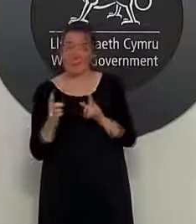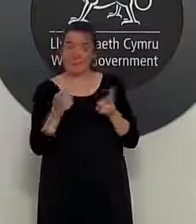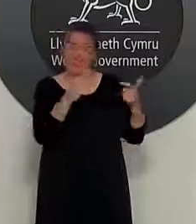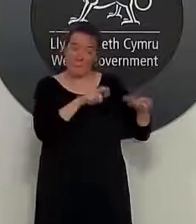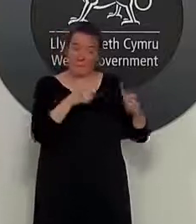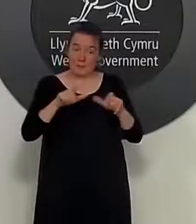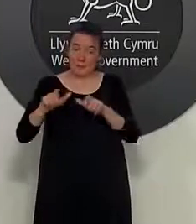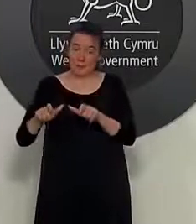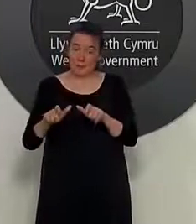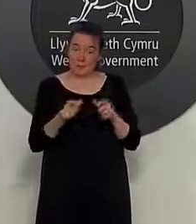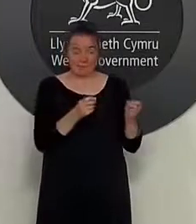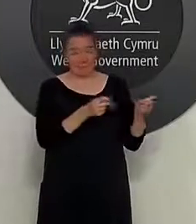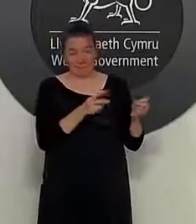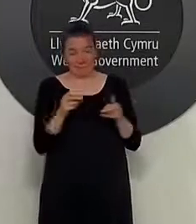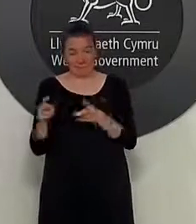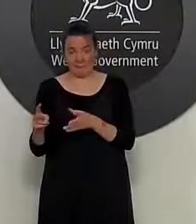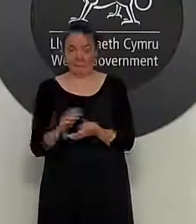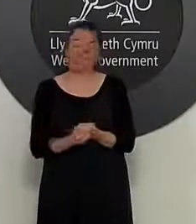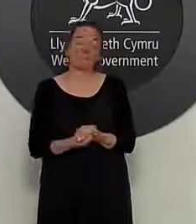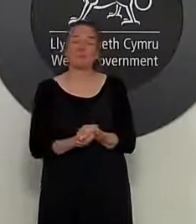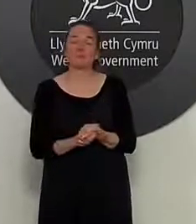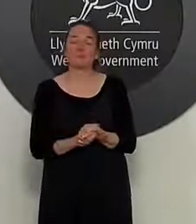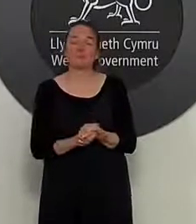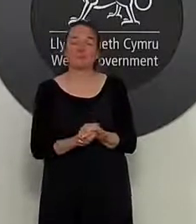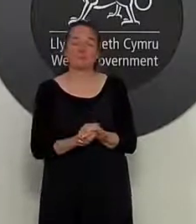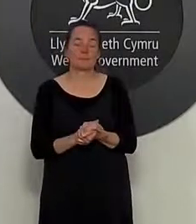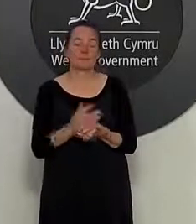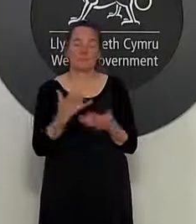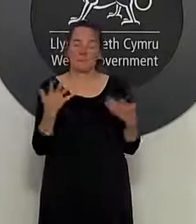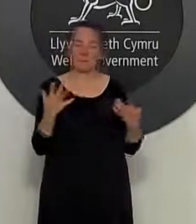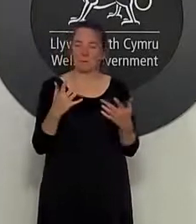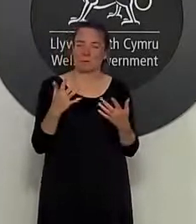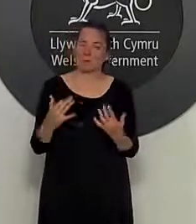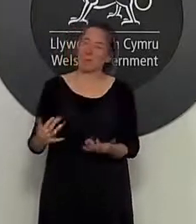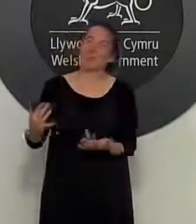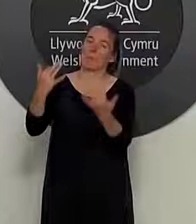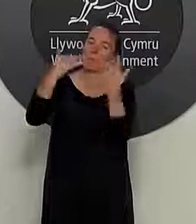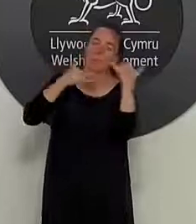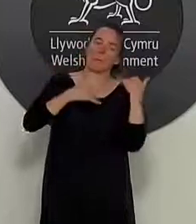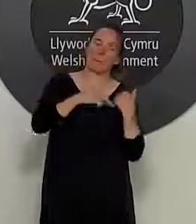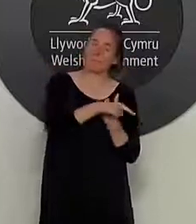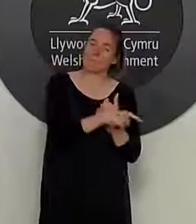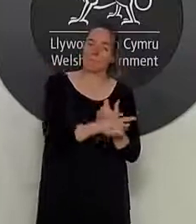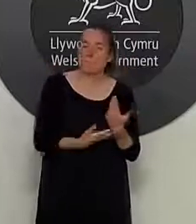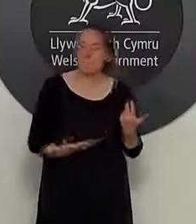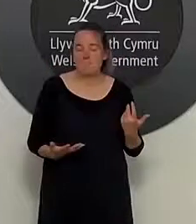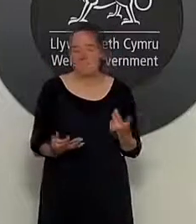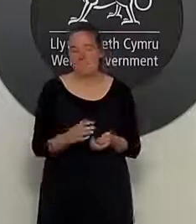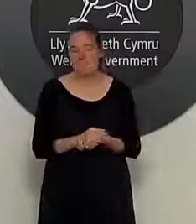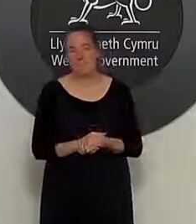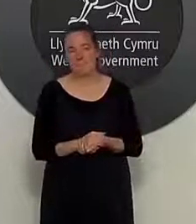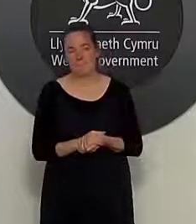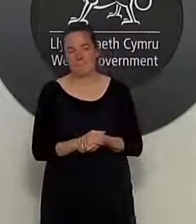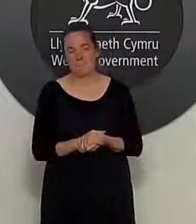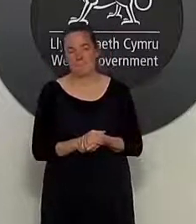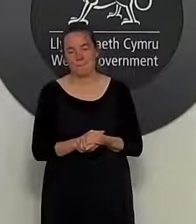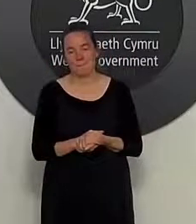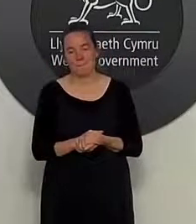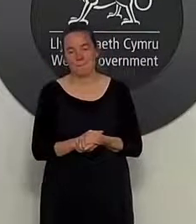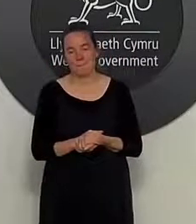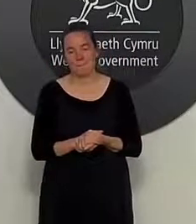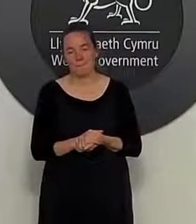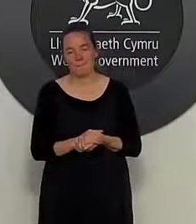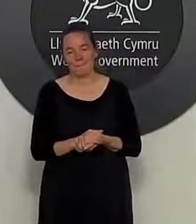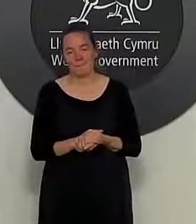but not reaching the point where it's overwhelming the simple ability of that community to provide a